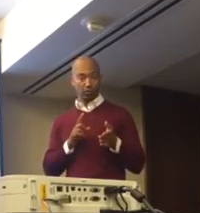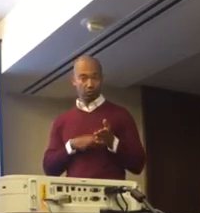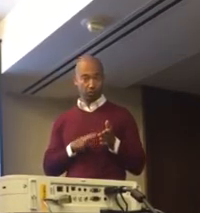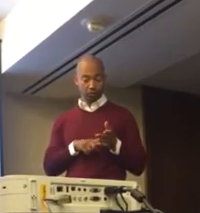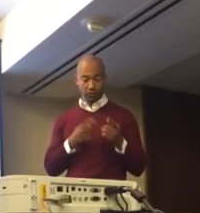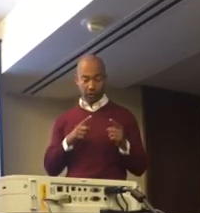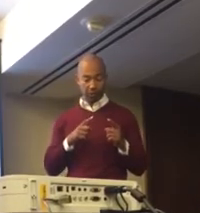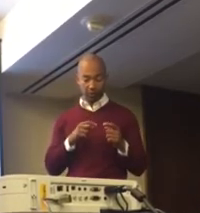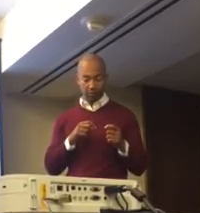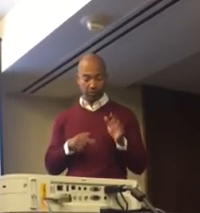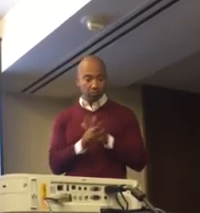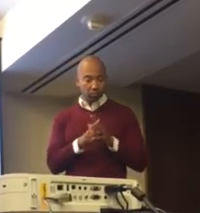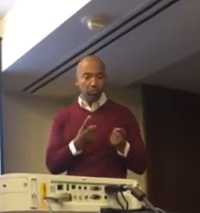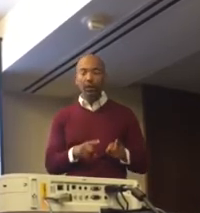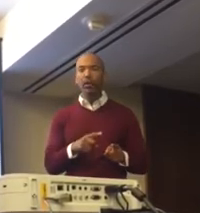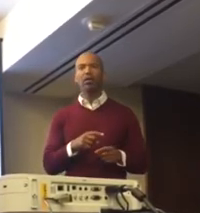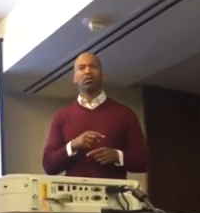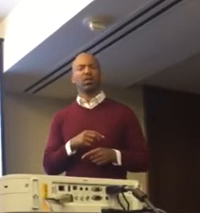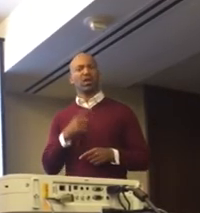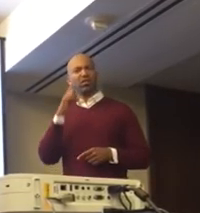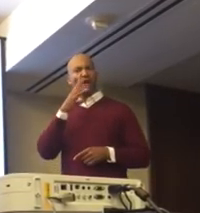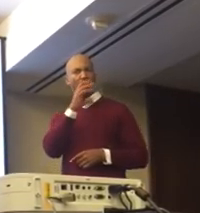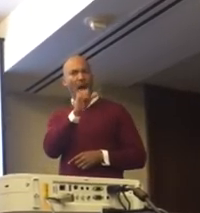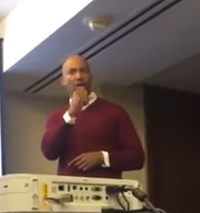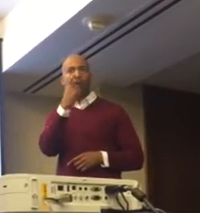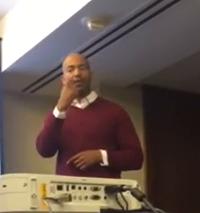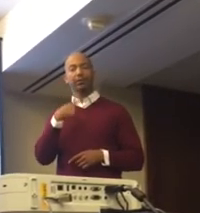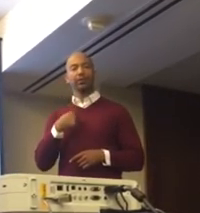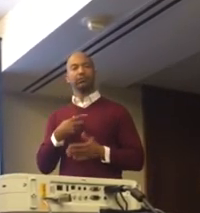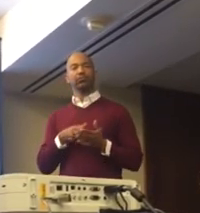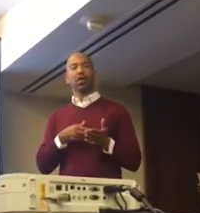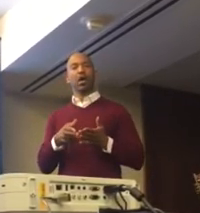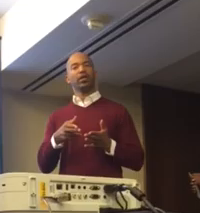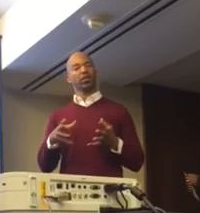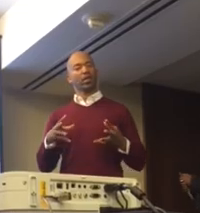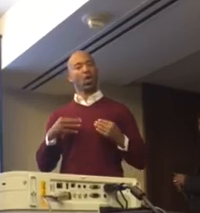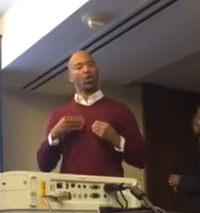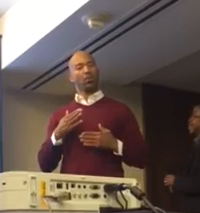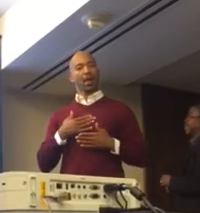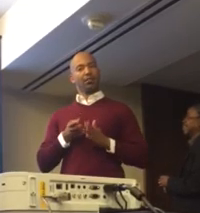fascinating because me just being honest and just owning this moment, I didn't